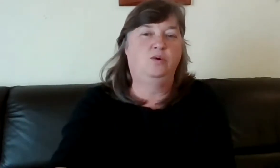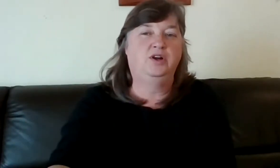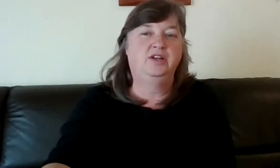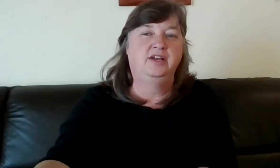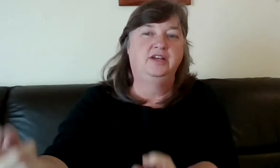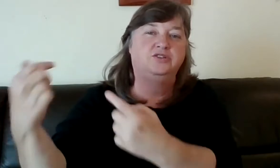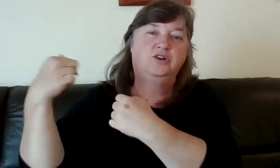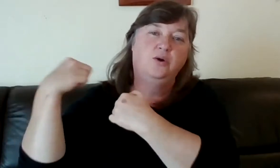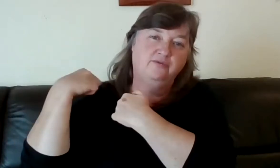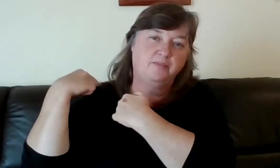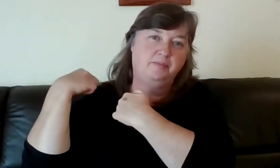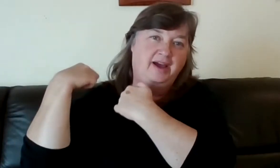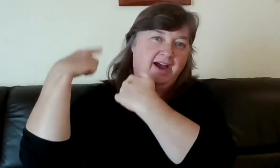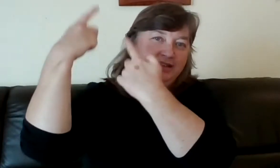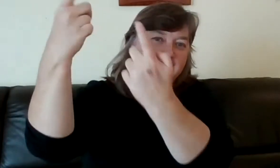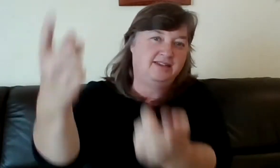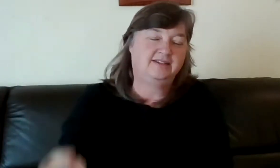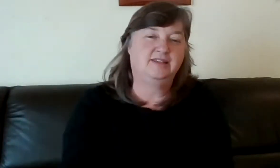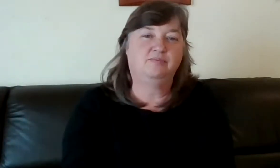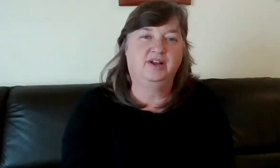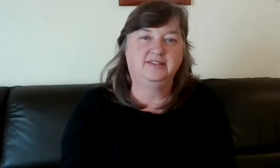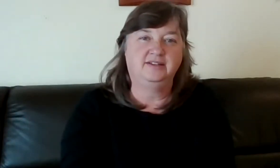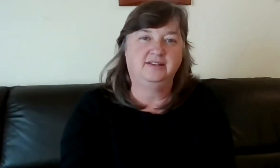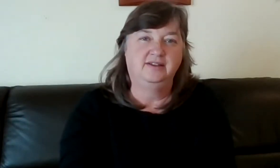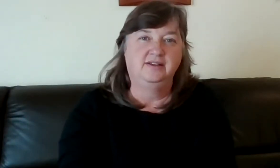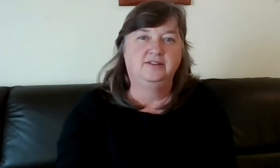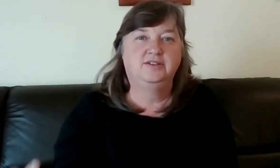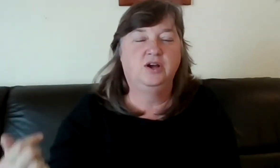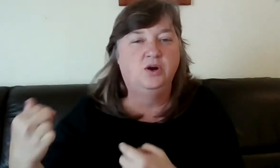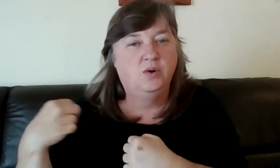forward. So you're going from the past into the present. So